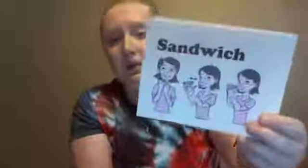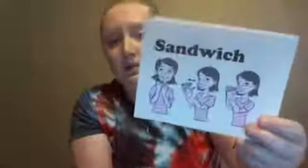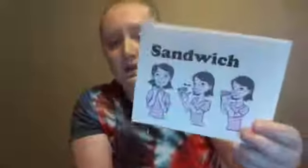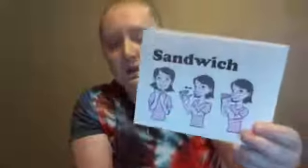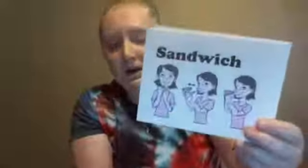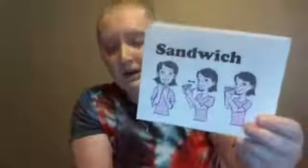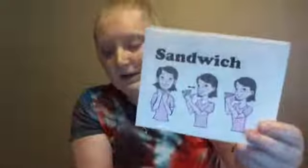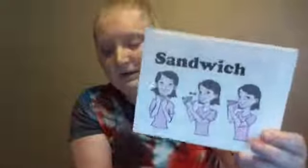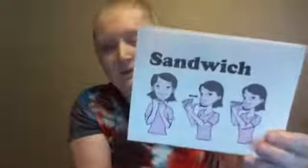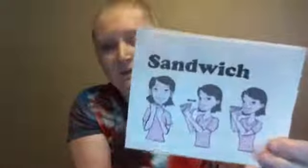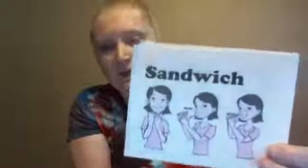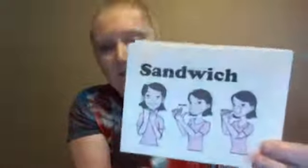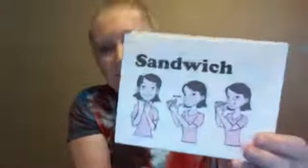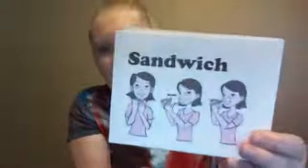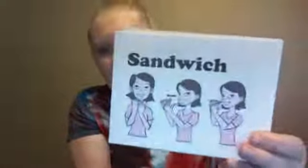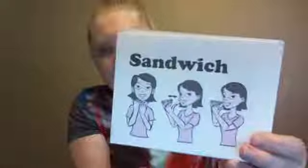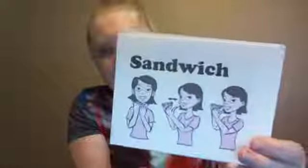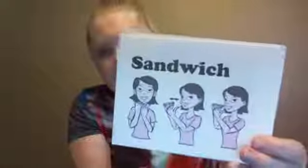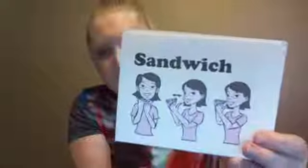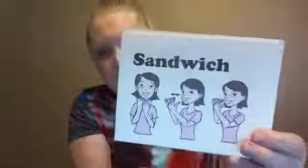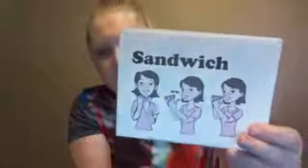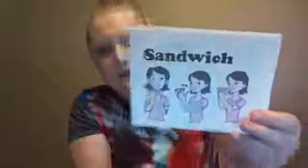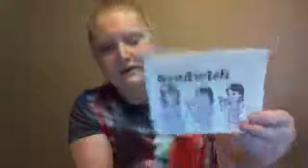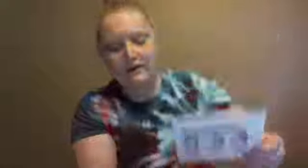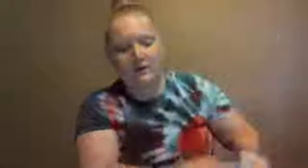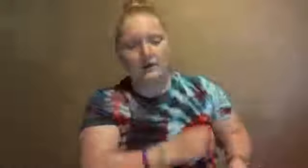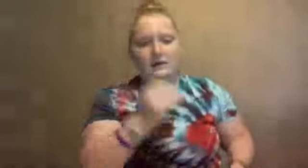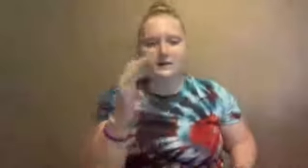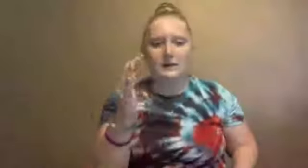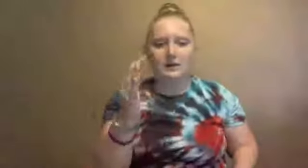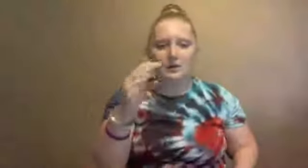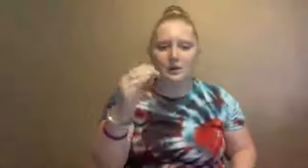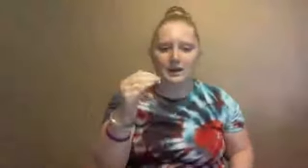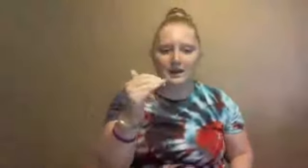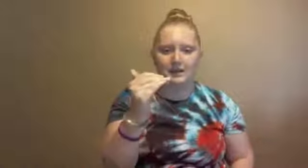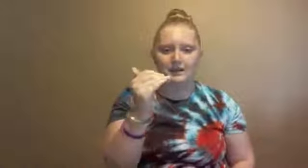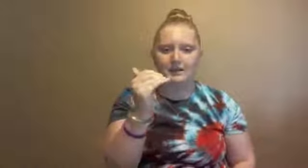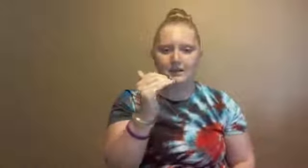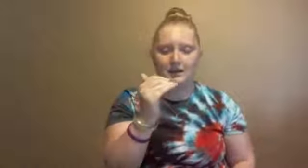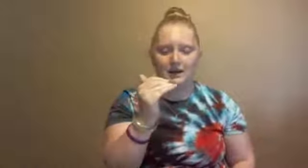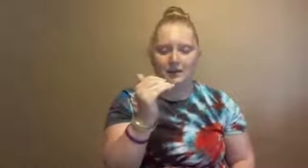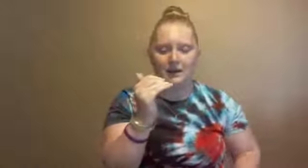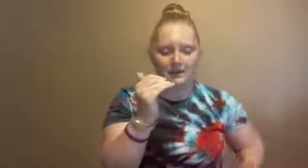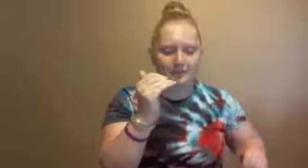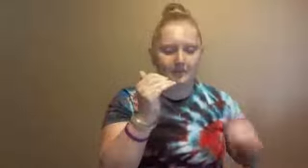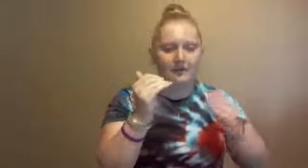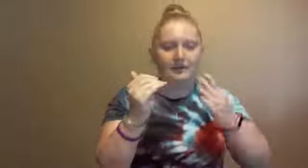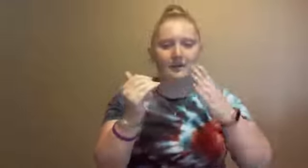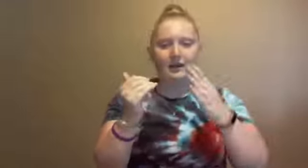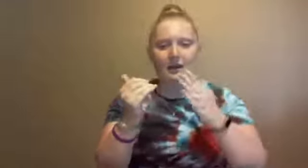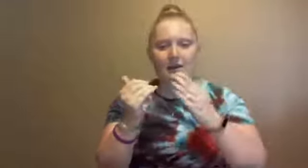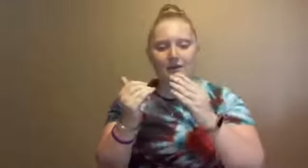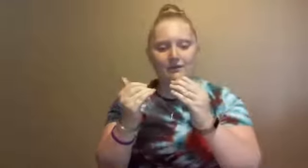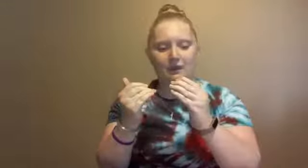Corbin apparently has stuff to say about sandwich. So, you're going to take your one hand, cup it, your other